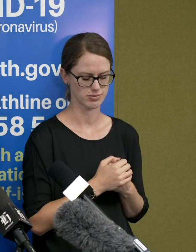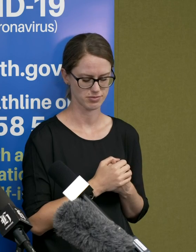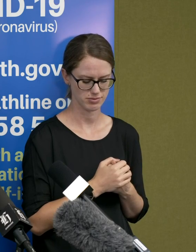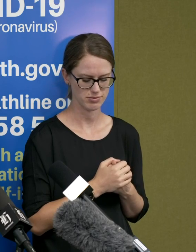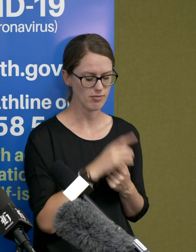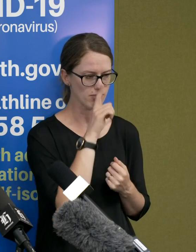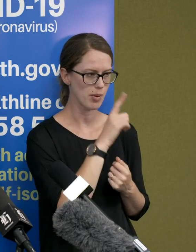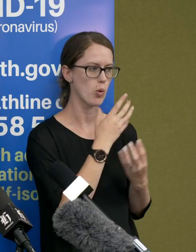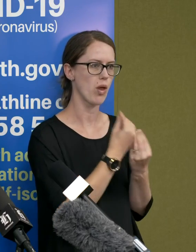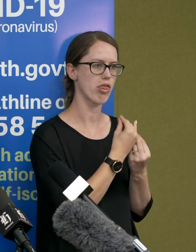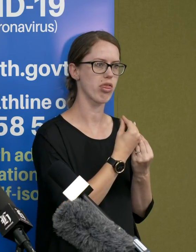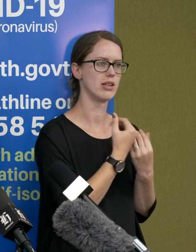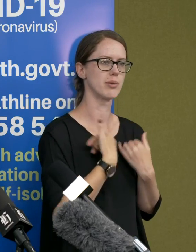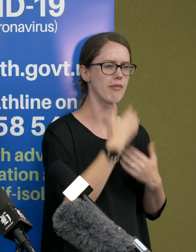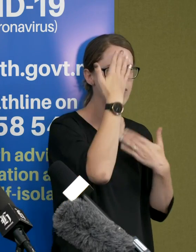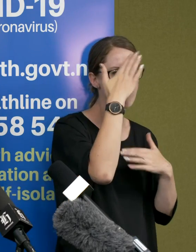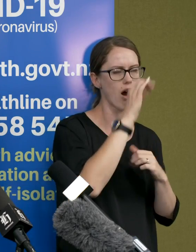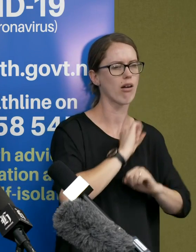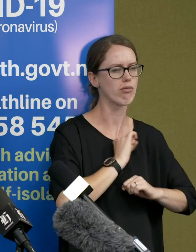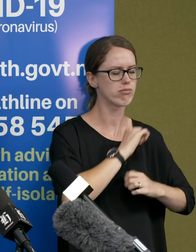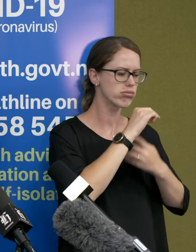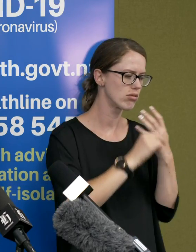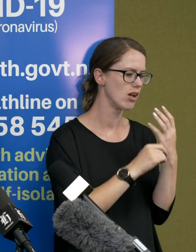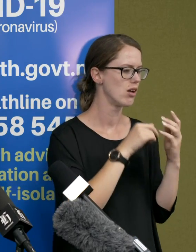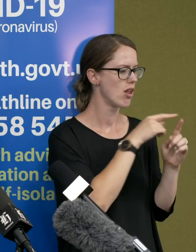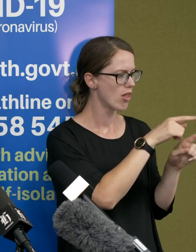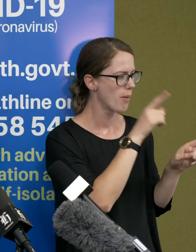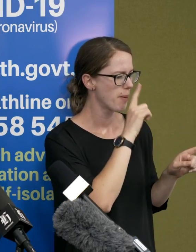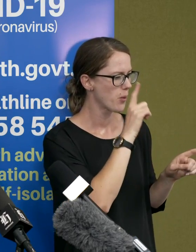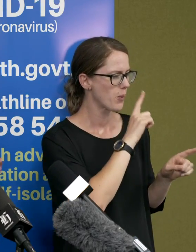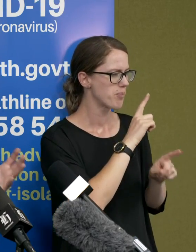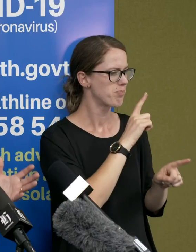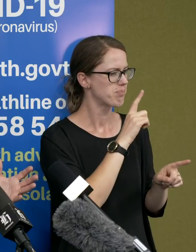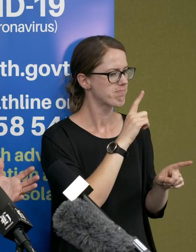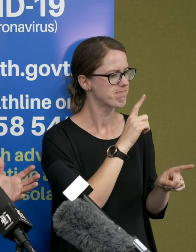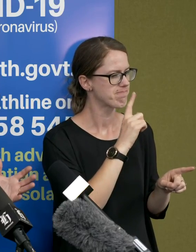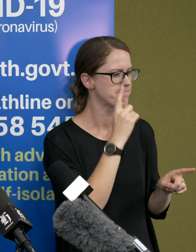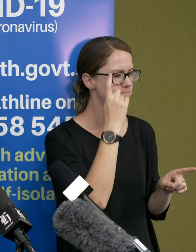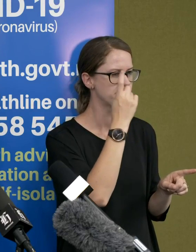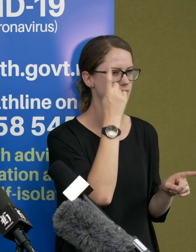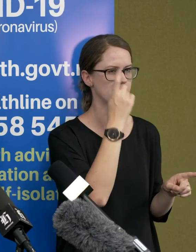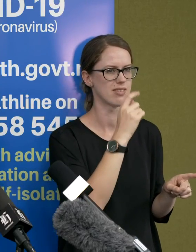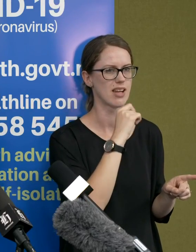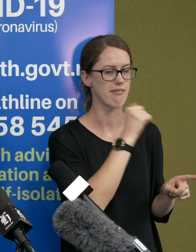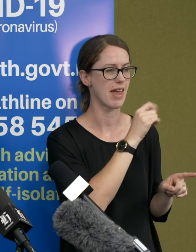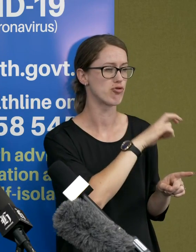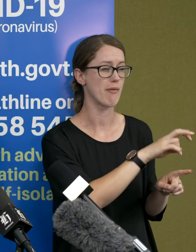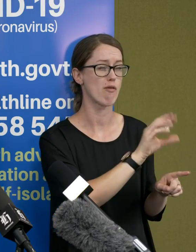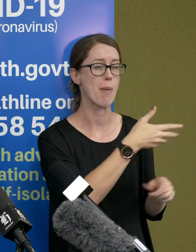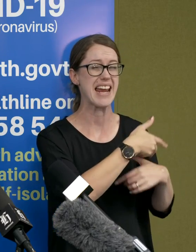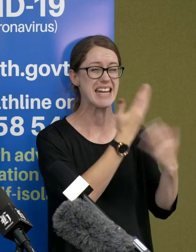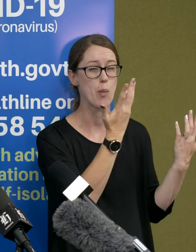is people with symptoms, and because that case, our areas of concern has now brought in to be basically travel from